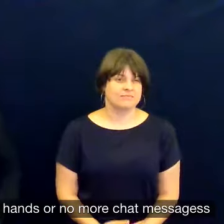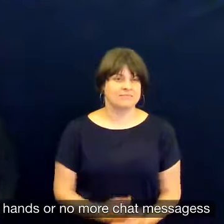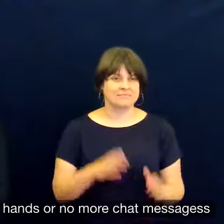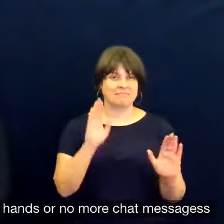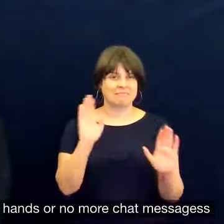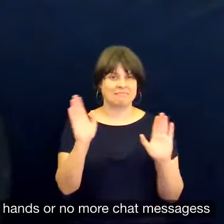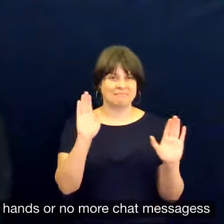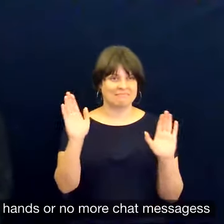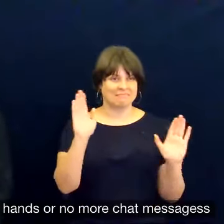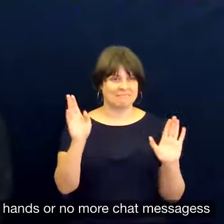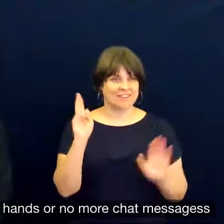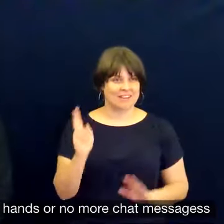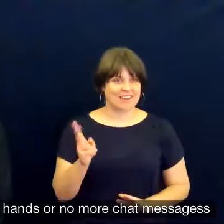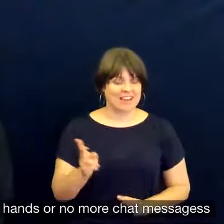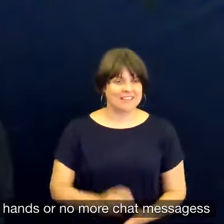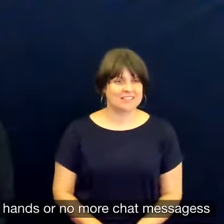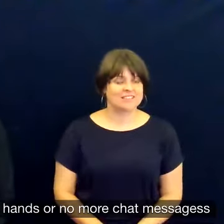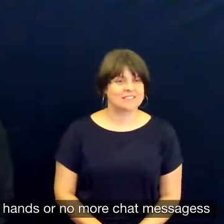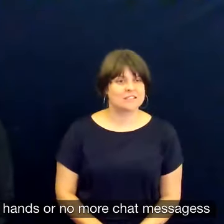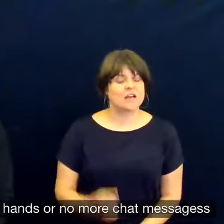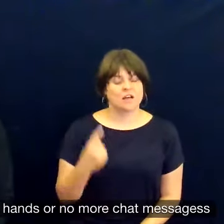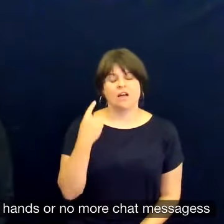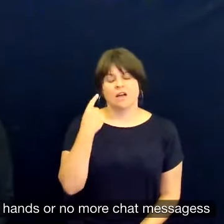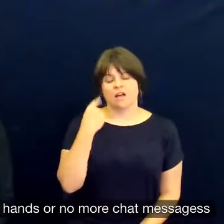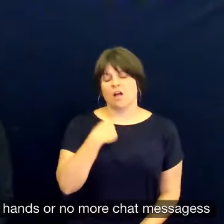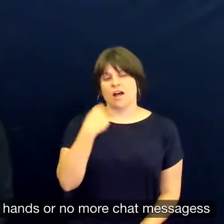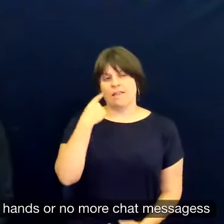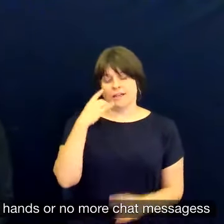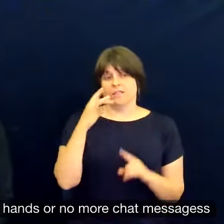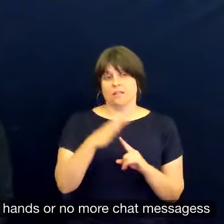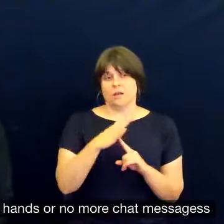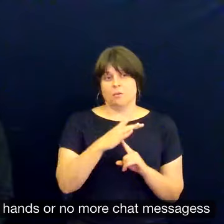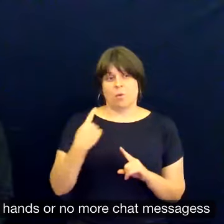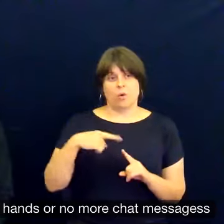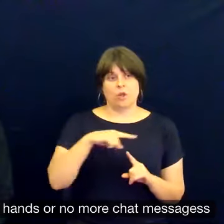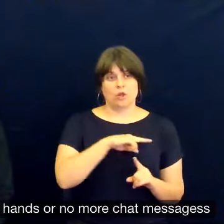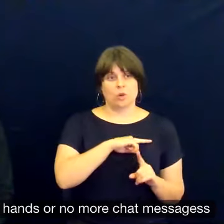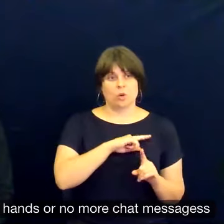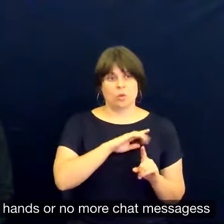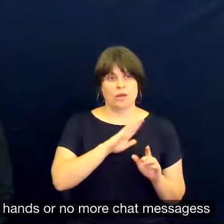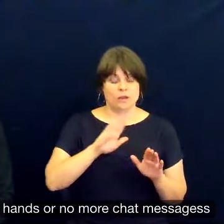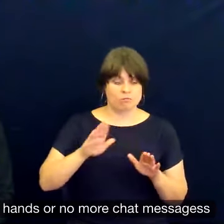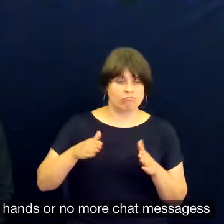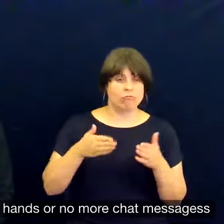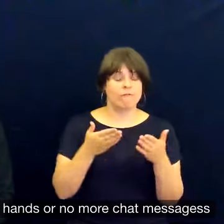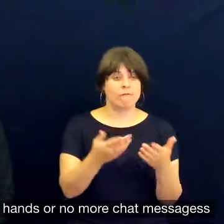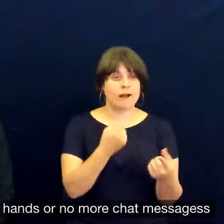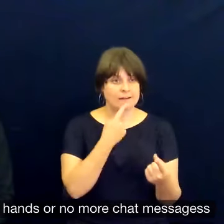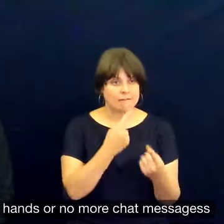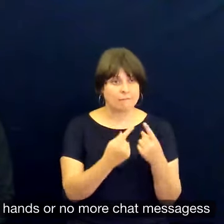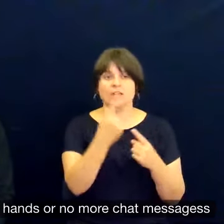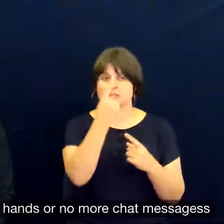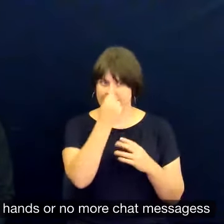Hello again. I think it's important that we provide accessible information and